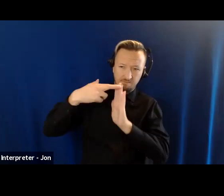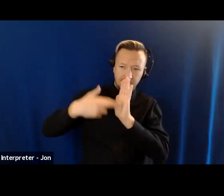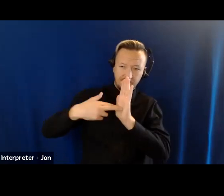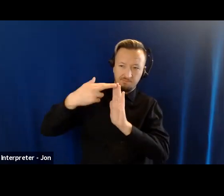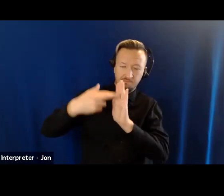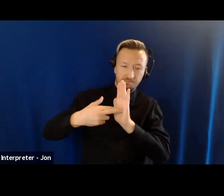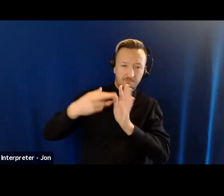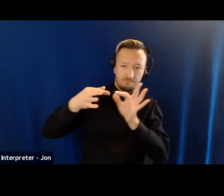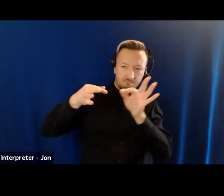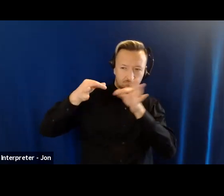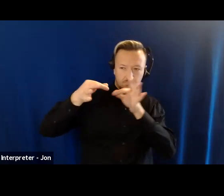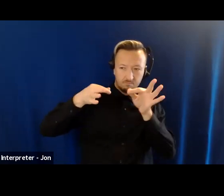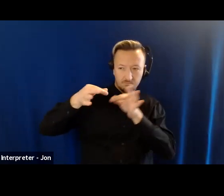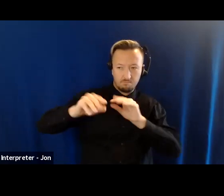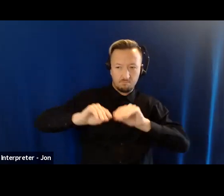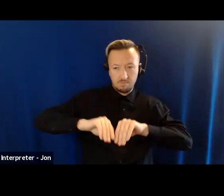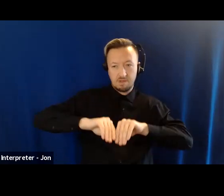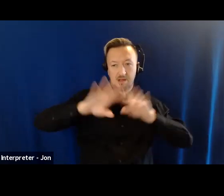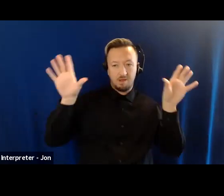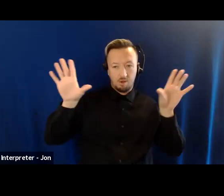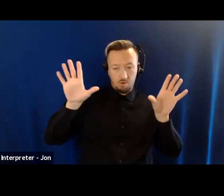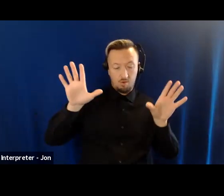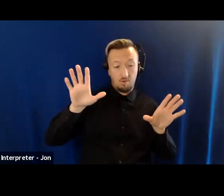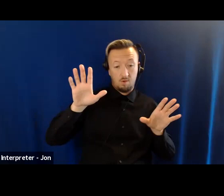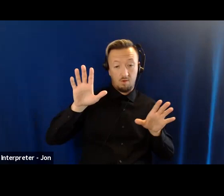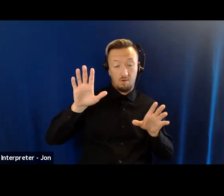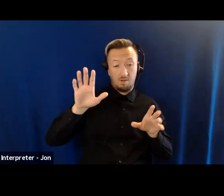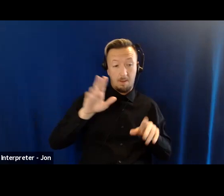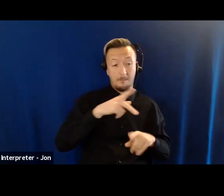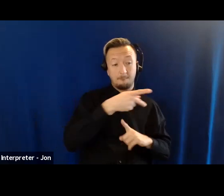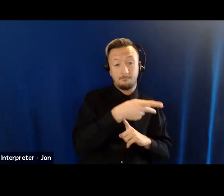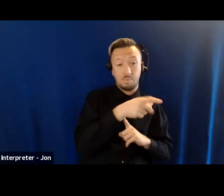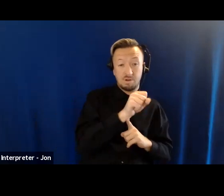emergency management that personal assistance services is a